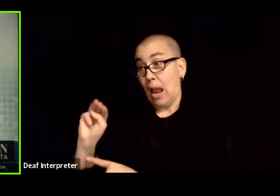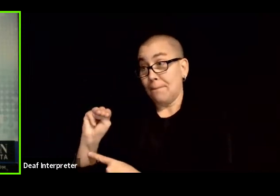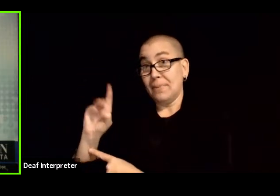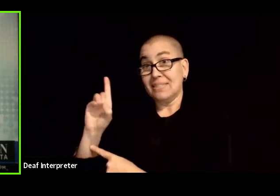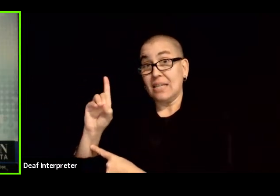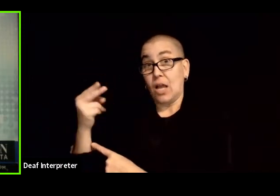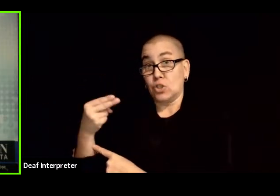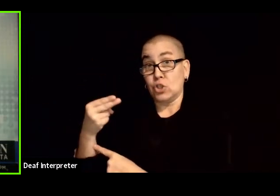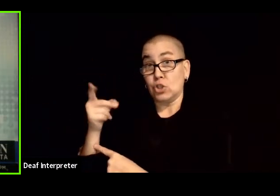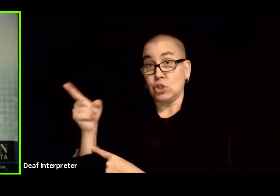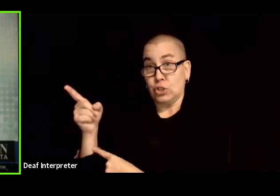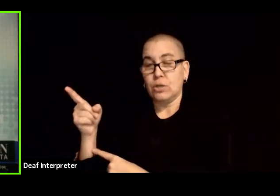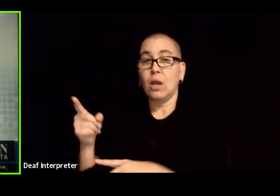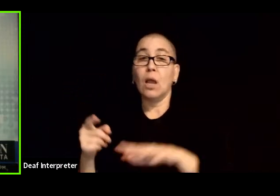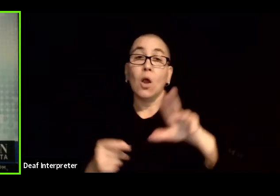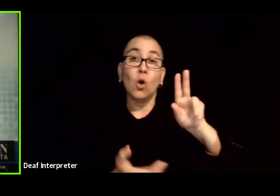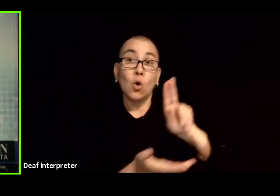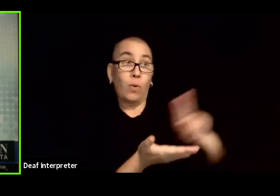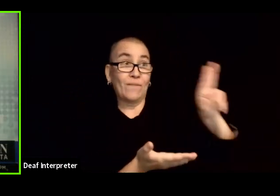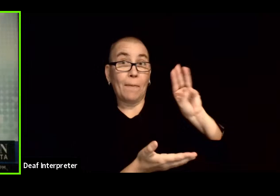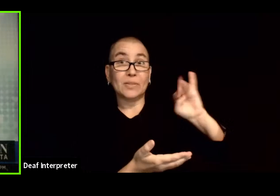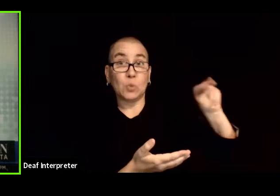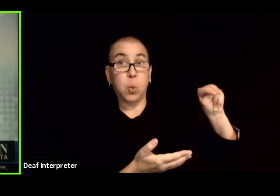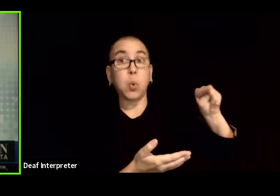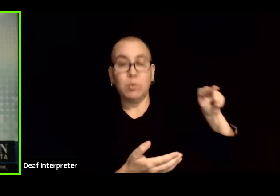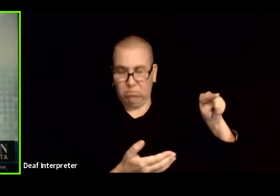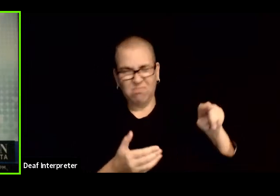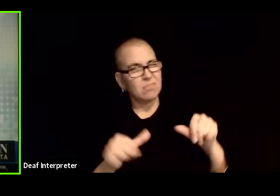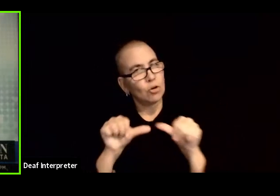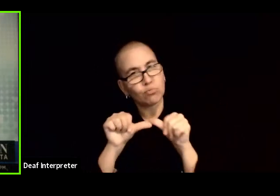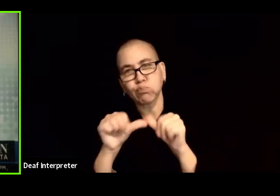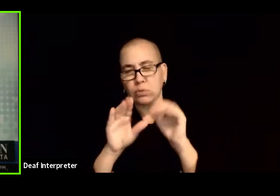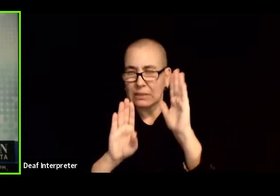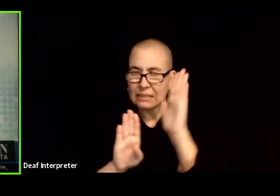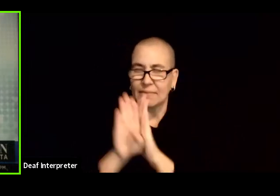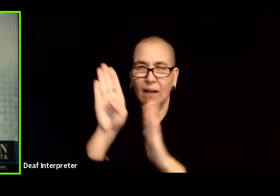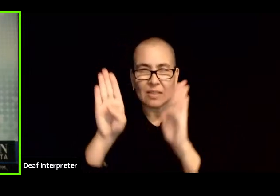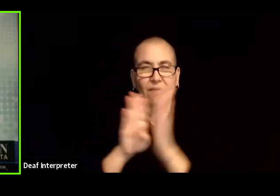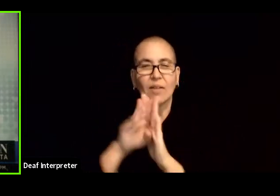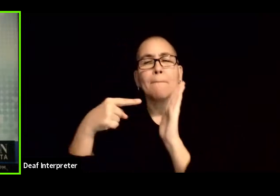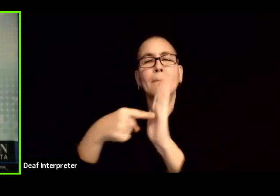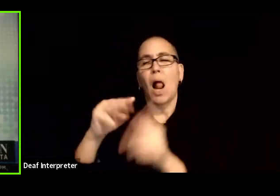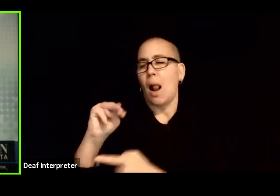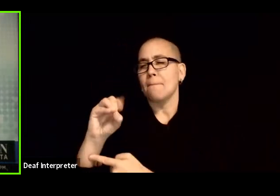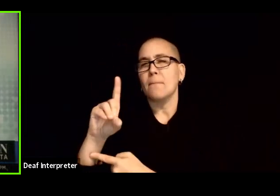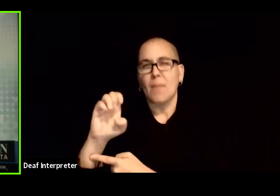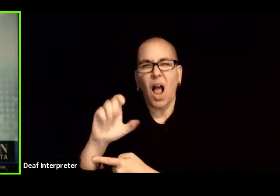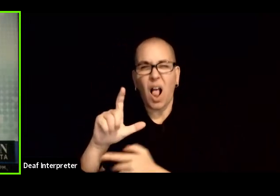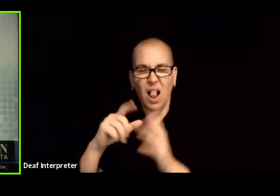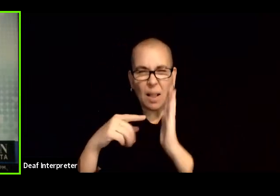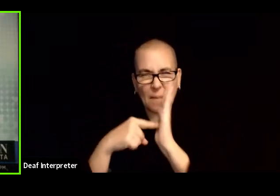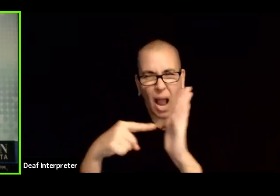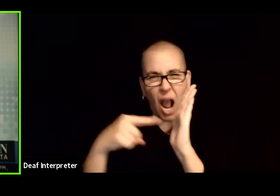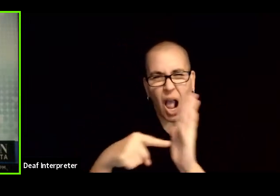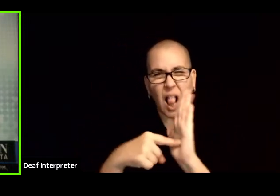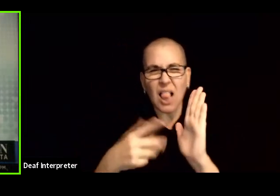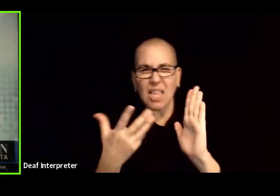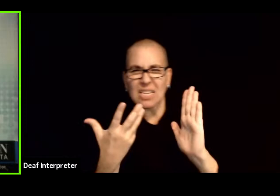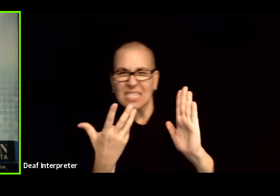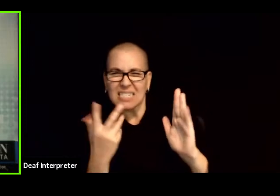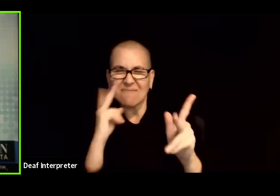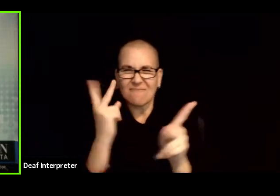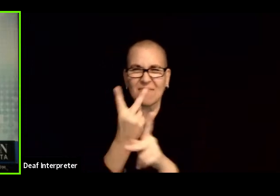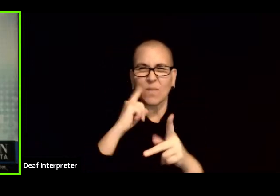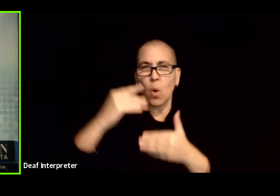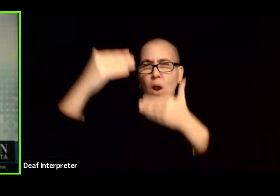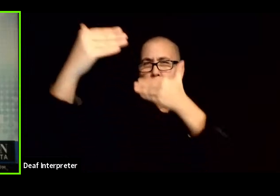work on that model, and one of the things that they are building is the capability to do more simulations of various